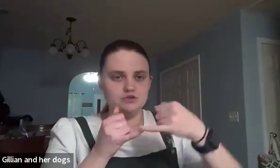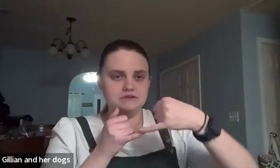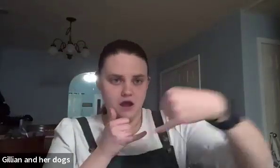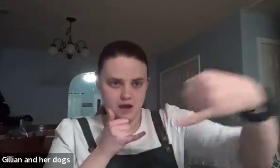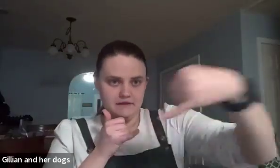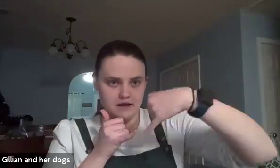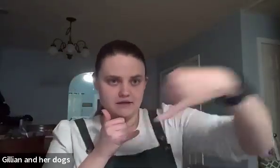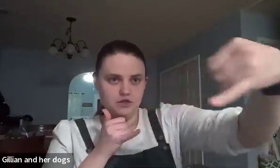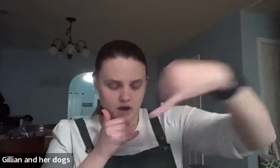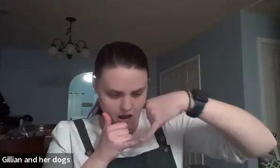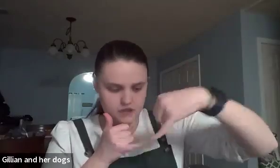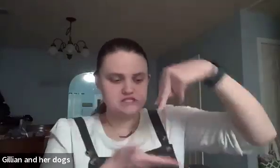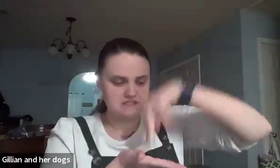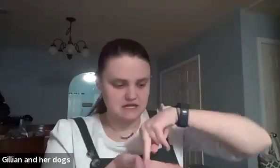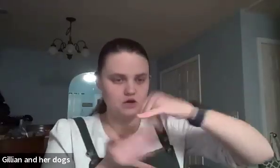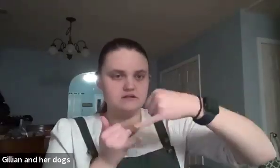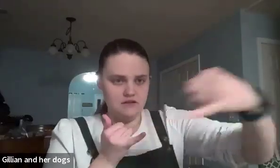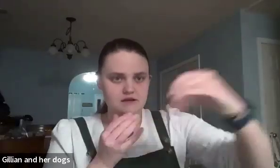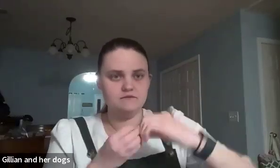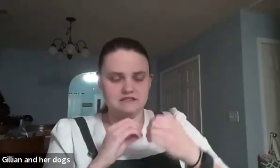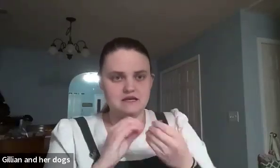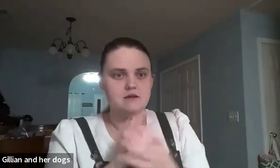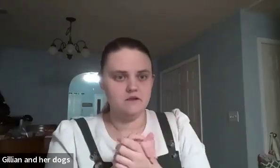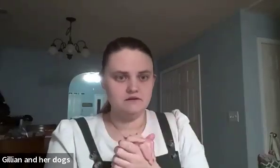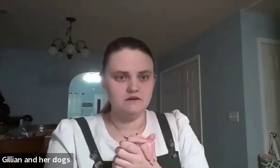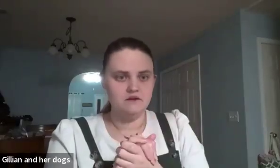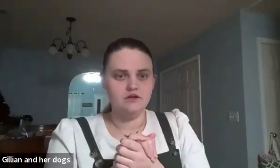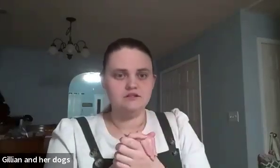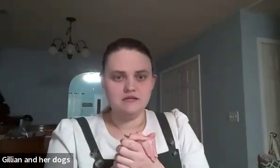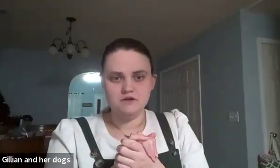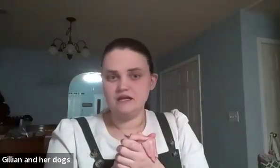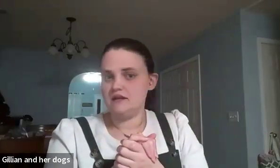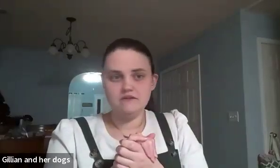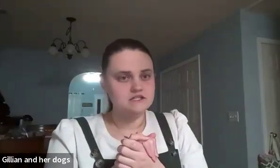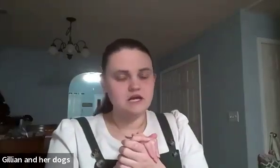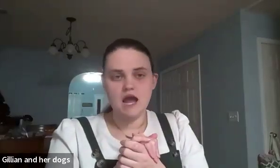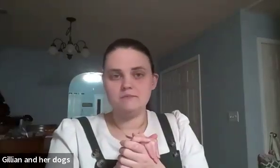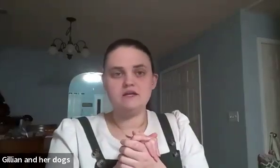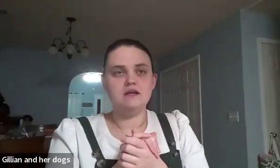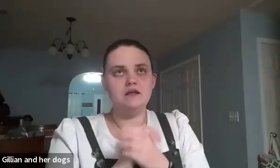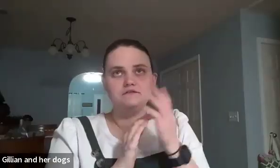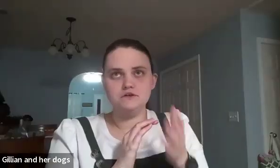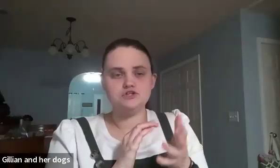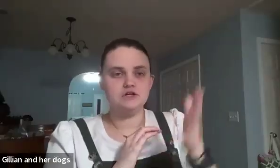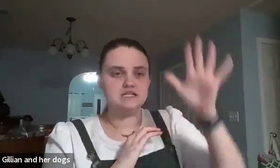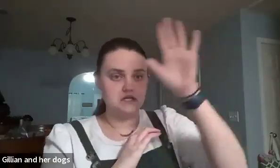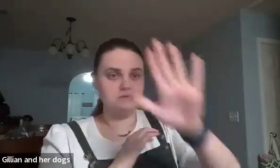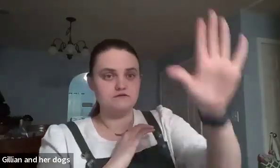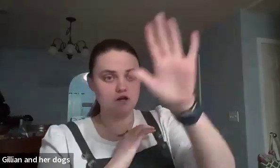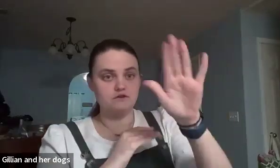actual timeline, like you are actually standing on a line that's a timeline. Typically, anything that's going to happen in the future is going to be in front of you.